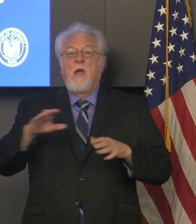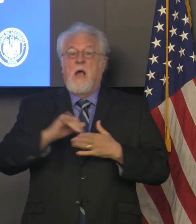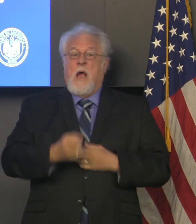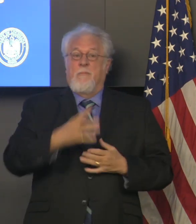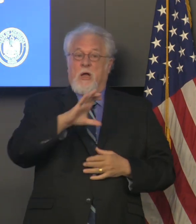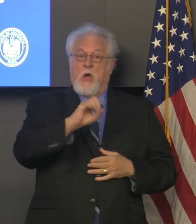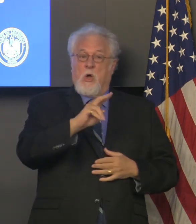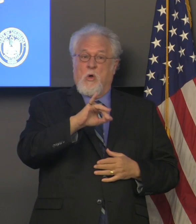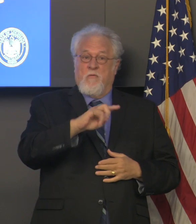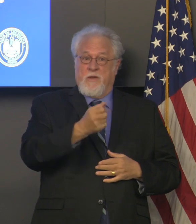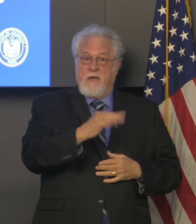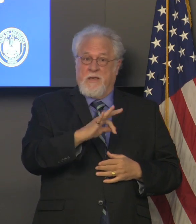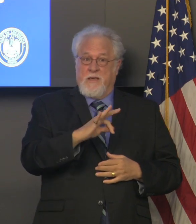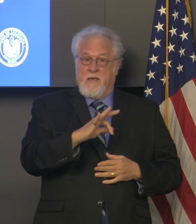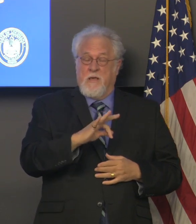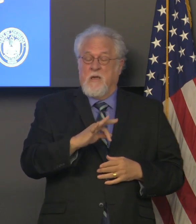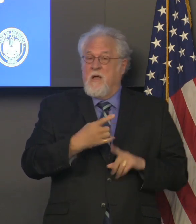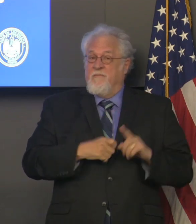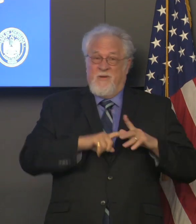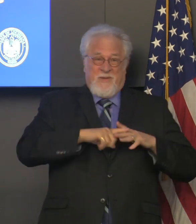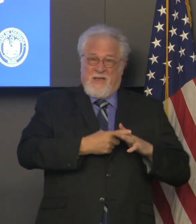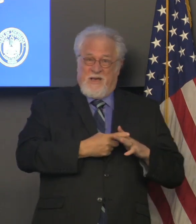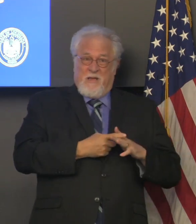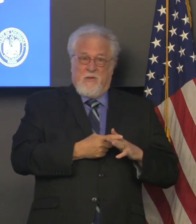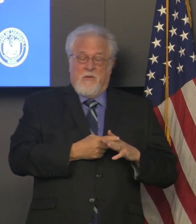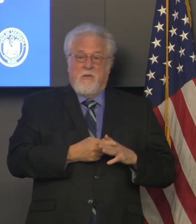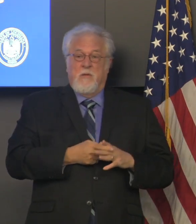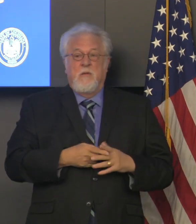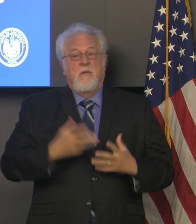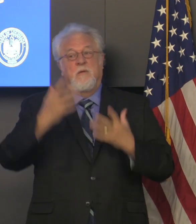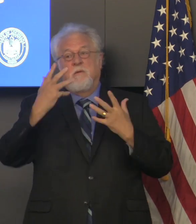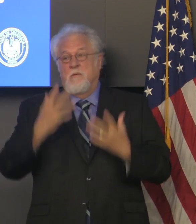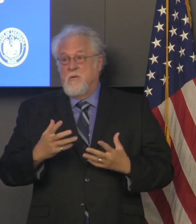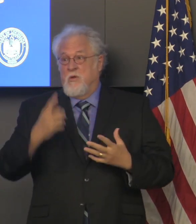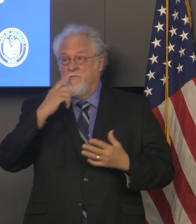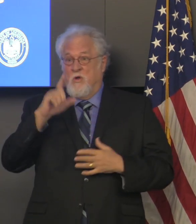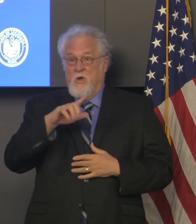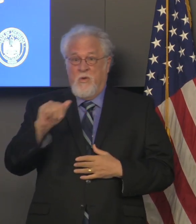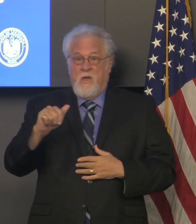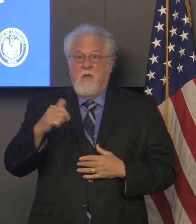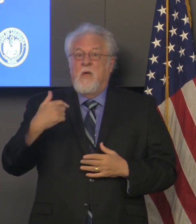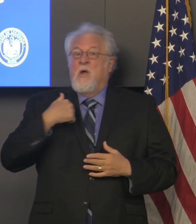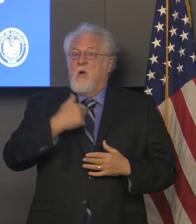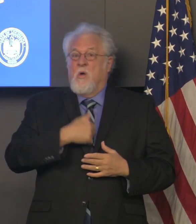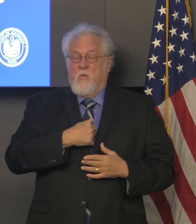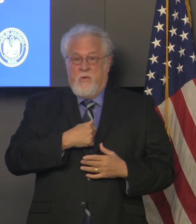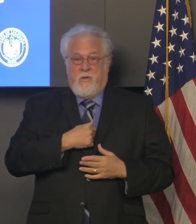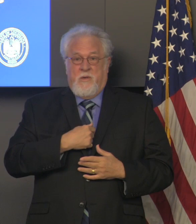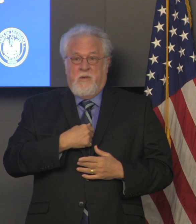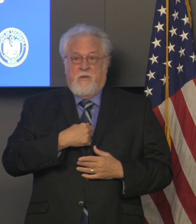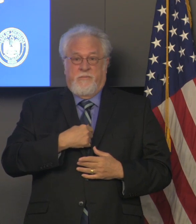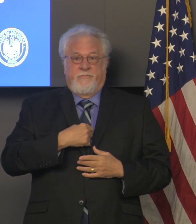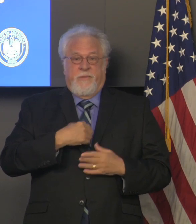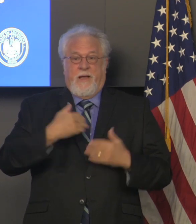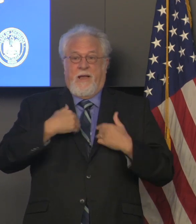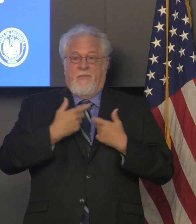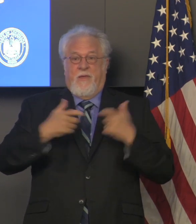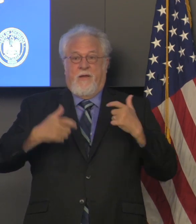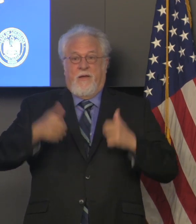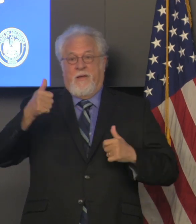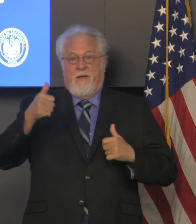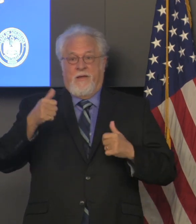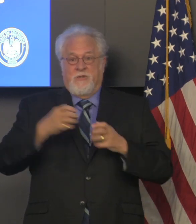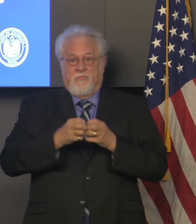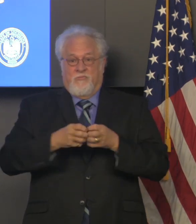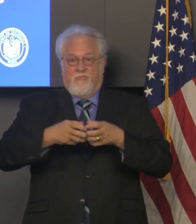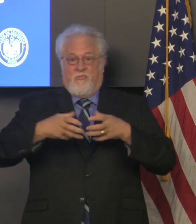had, literally from the beginning. Unfortunately for Louisiana, we were one of the states that had the highest growth rate in